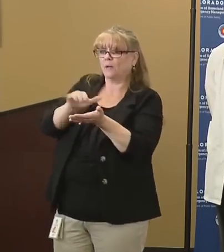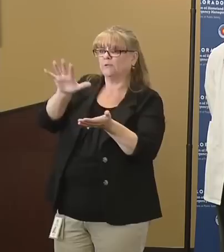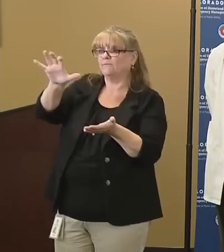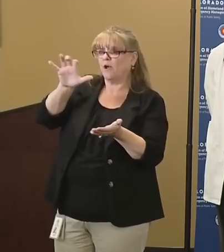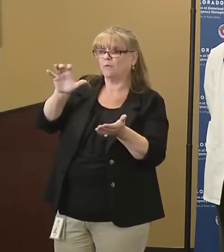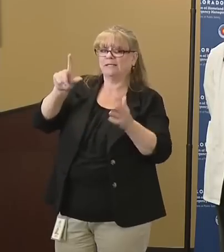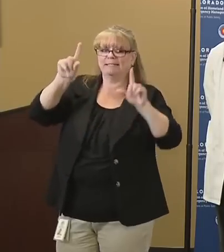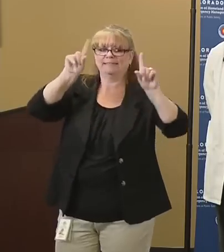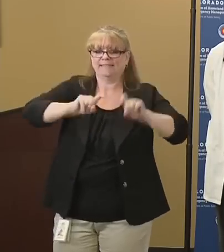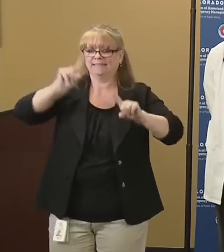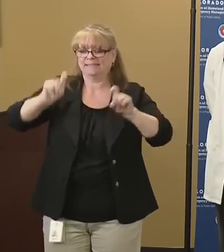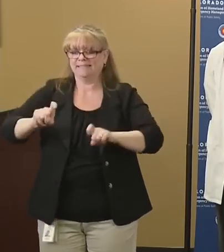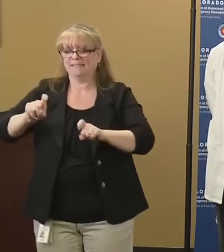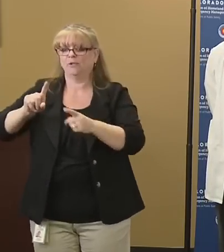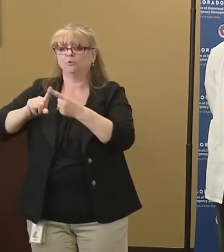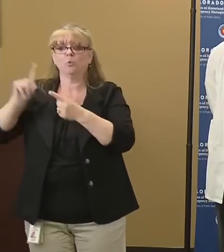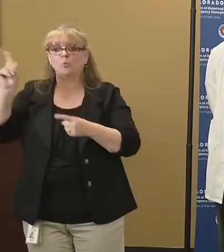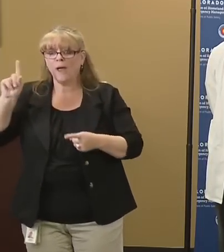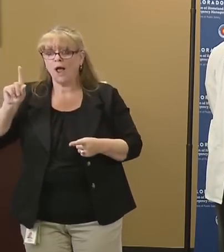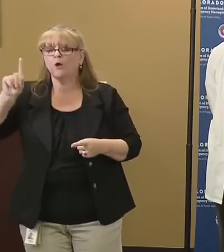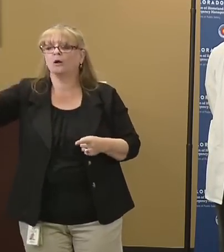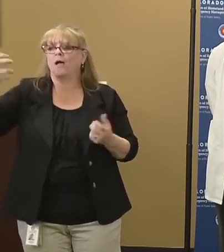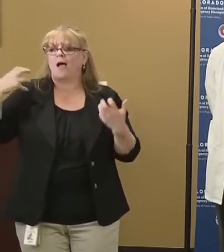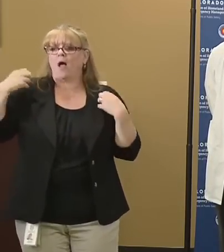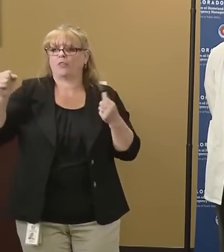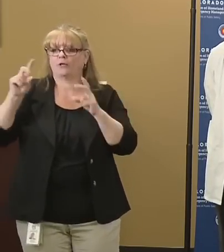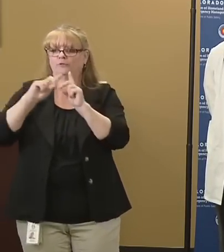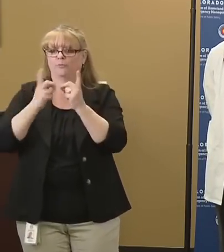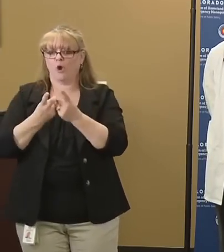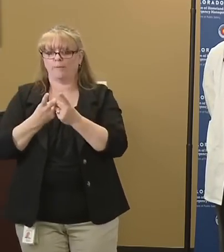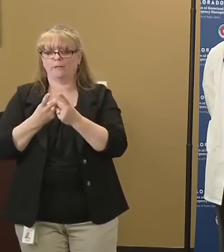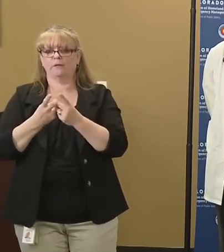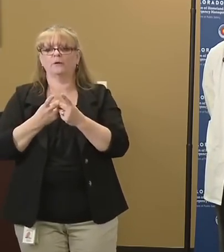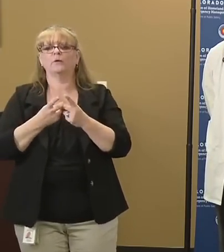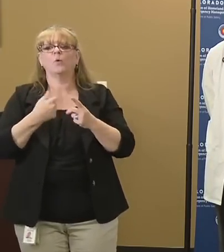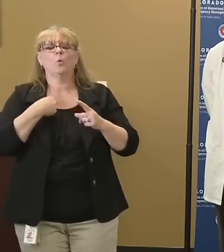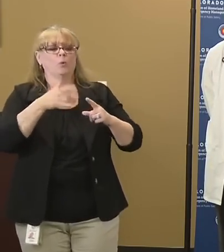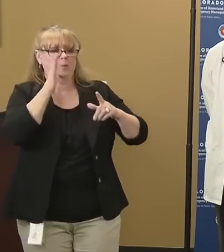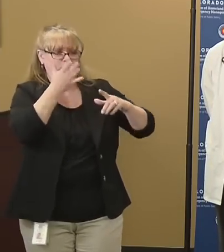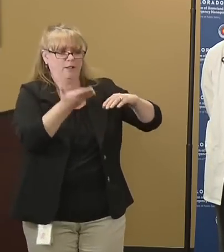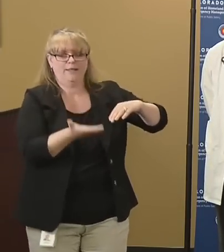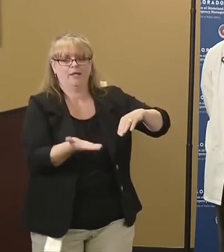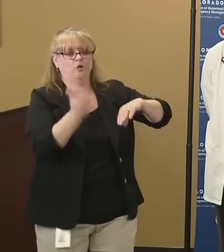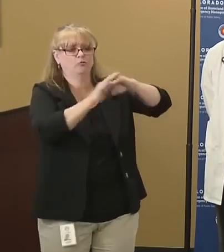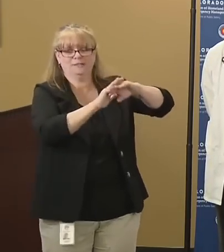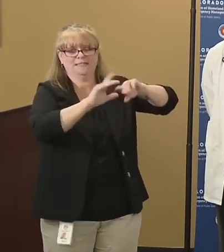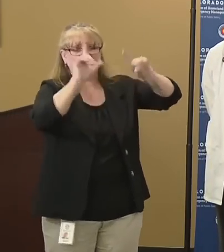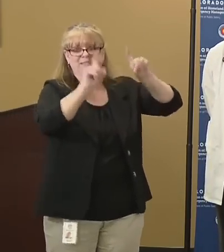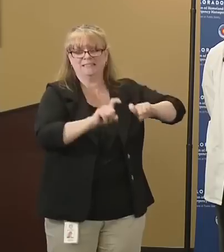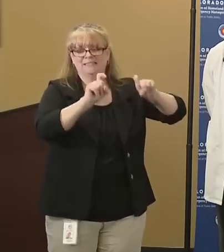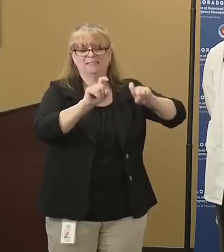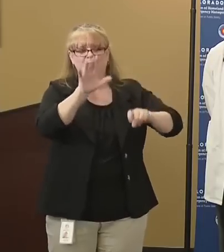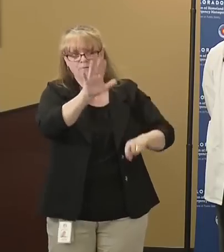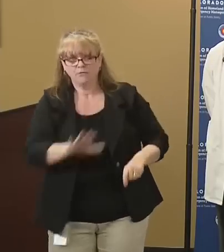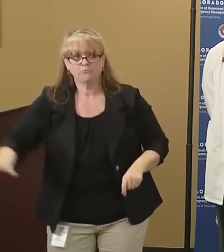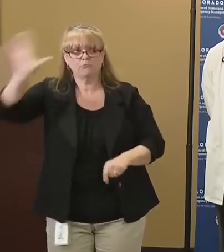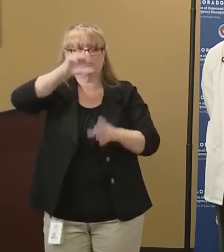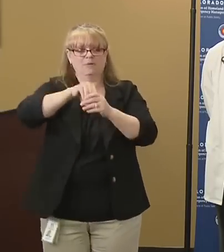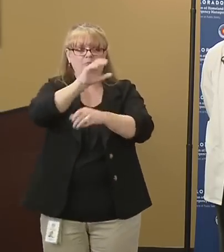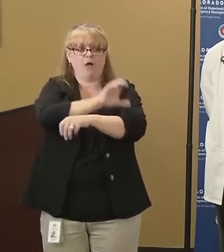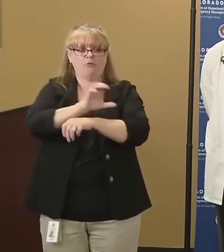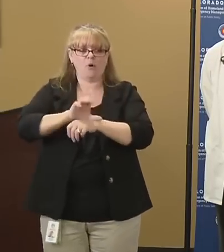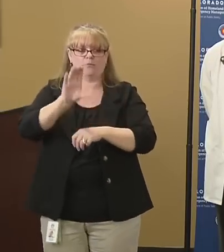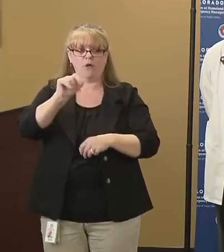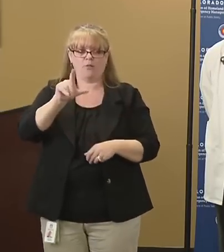rapidly gearing up, but with partners like UC Health and Kaiser, as well as the state lab, which is several times its initial capacity.